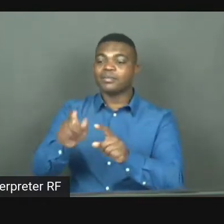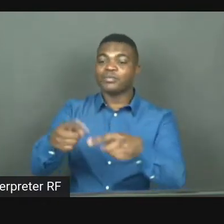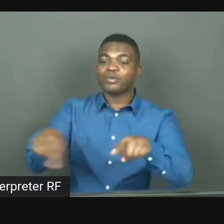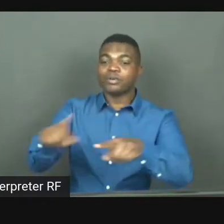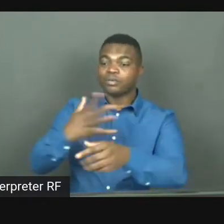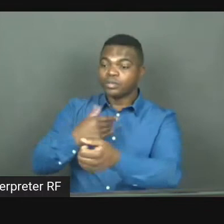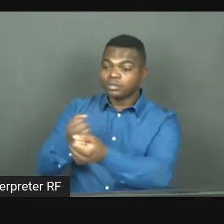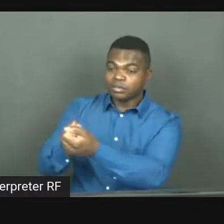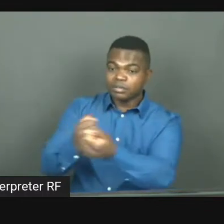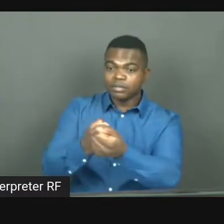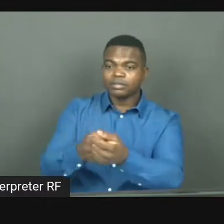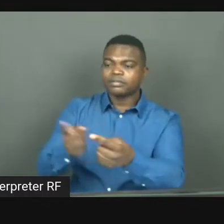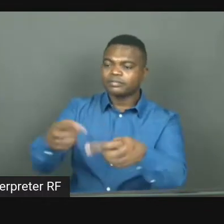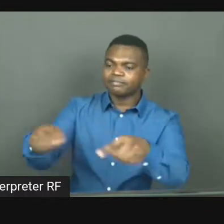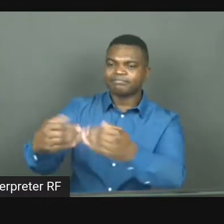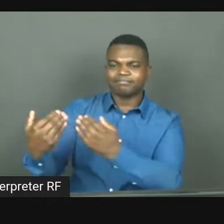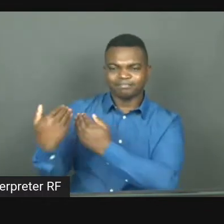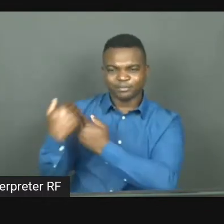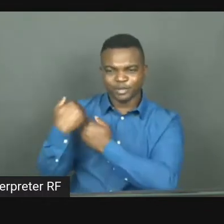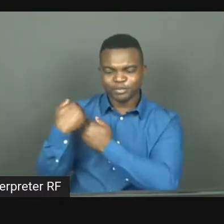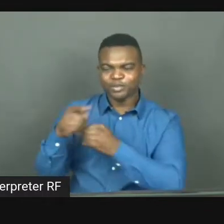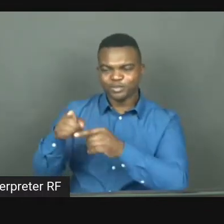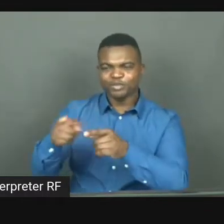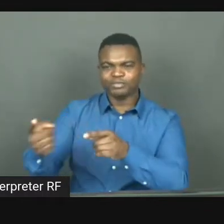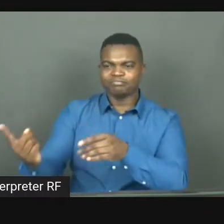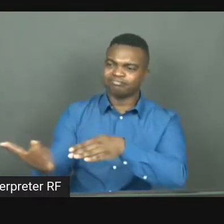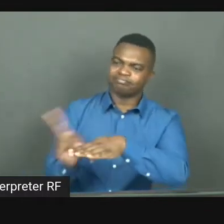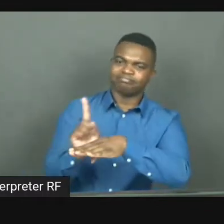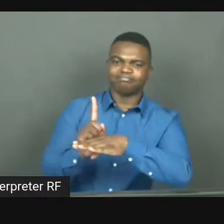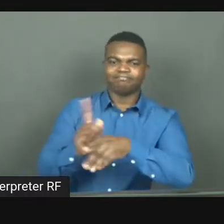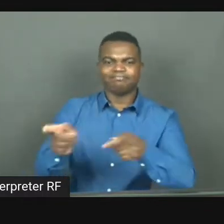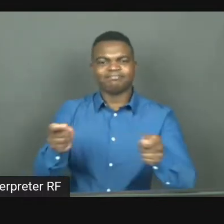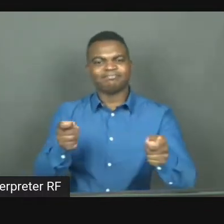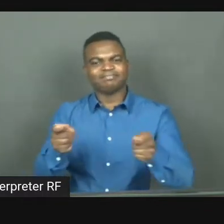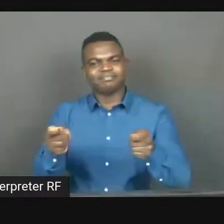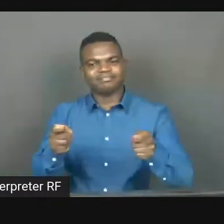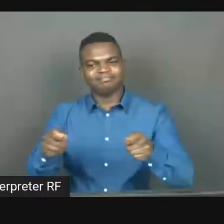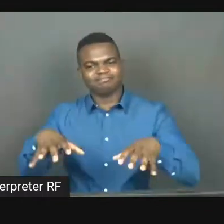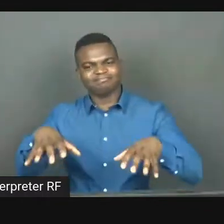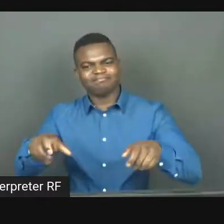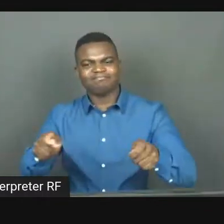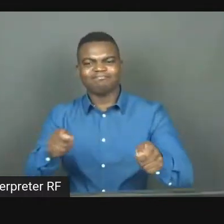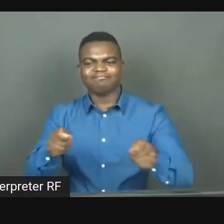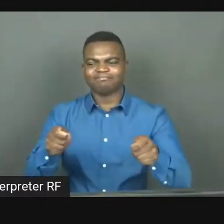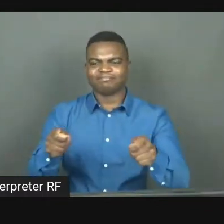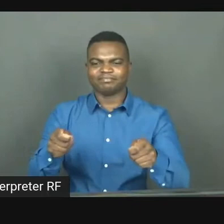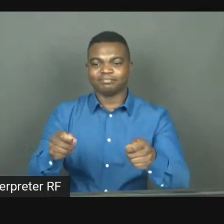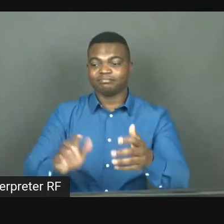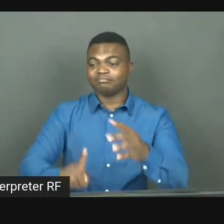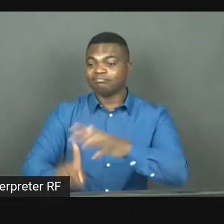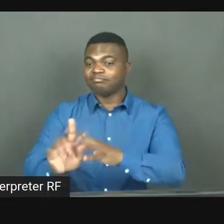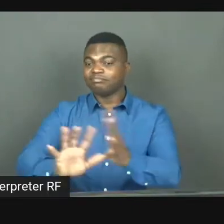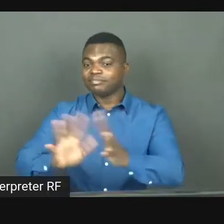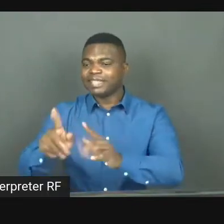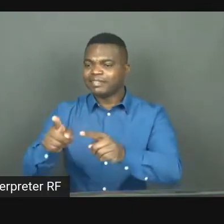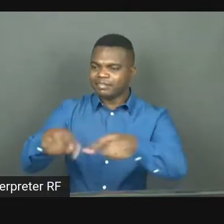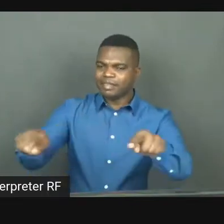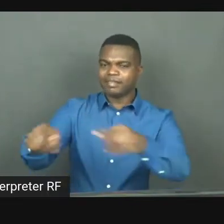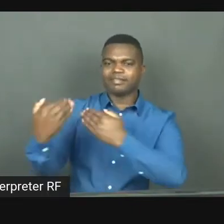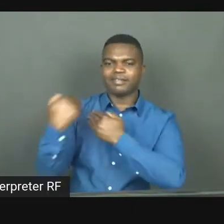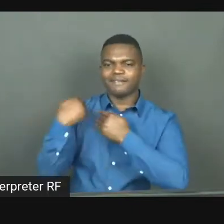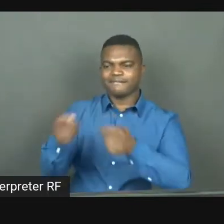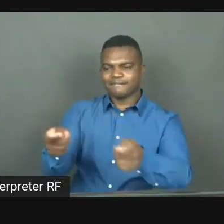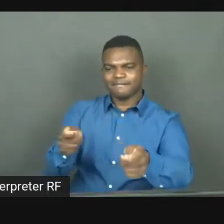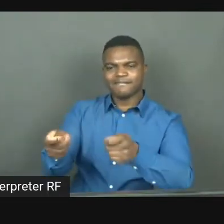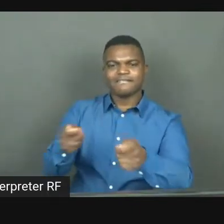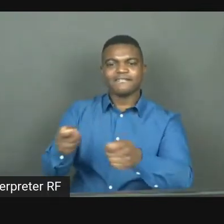life and death situations in the next coming months are saying things that are a little bit different from all of those who are